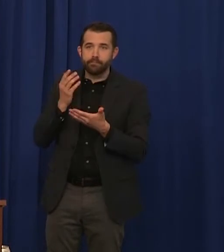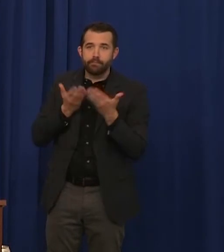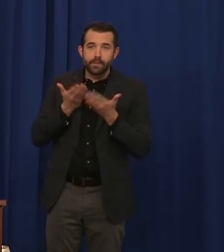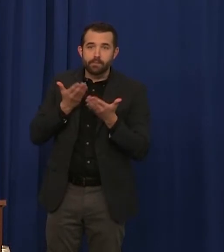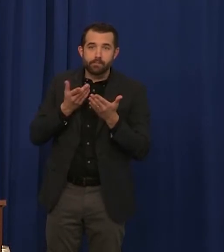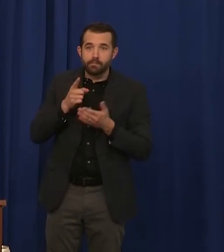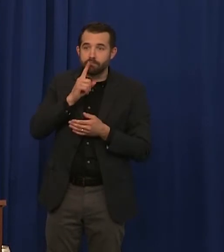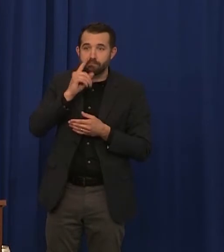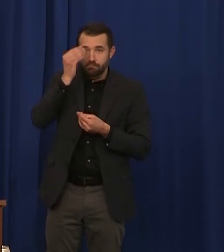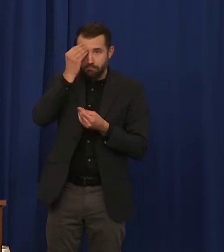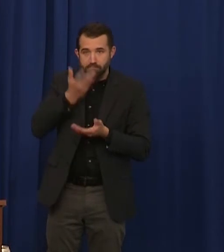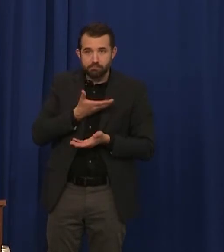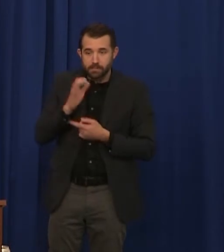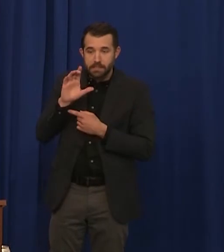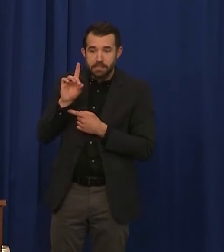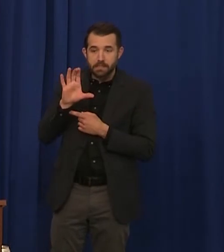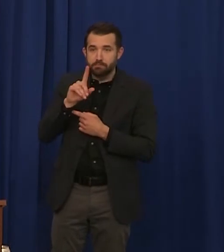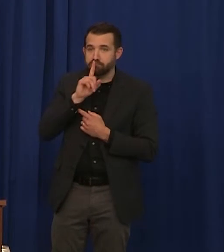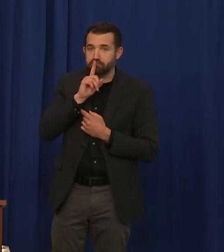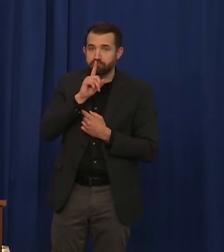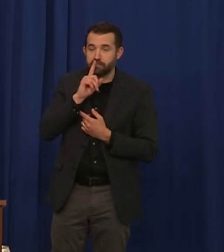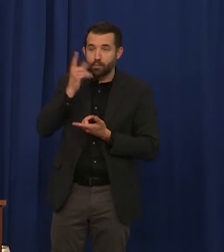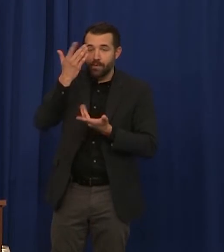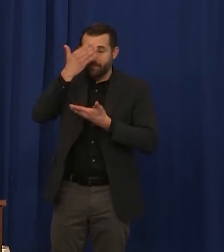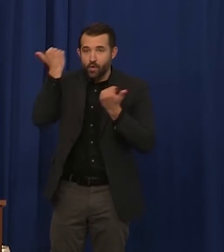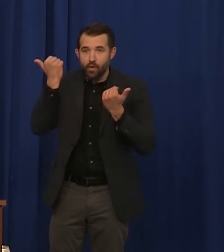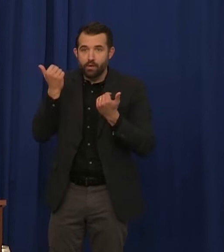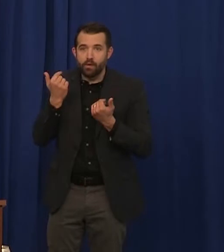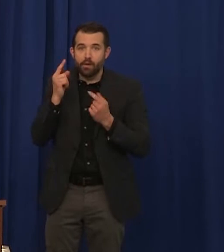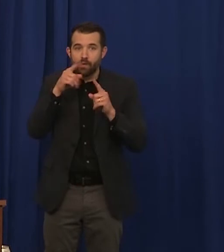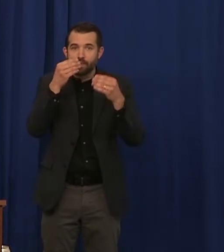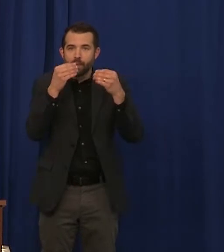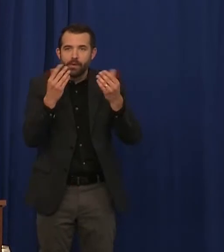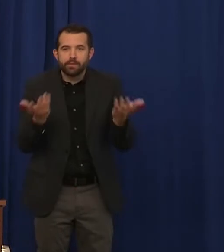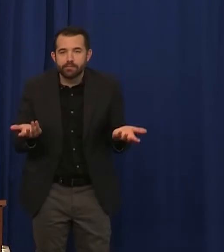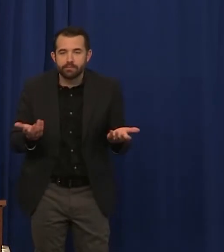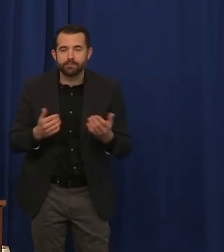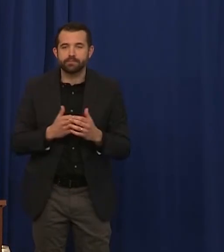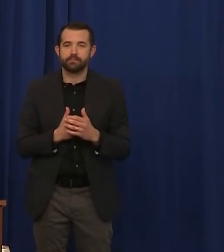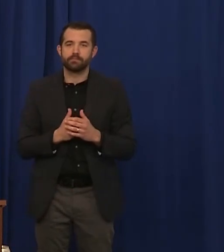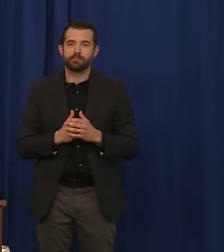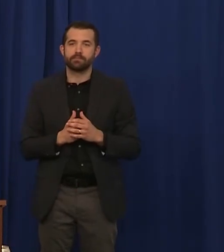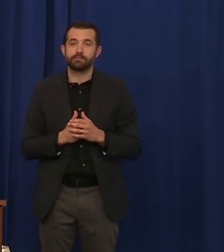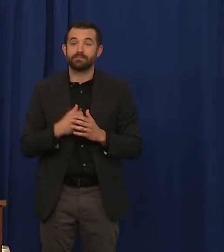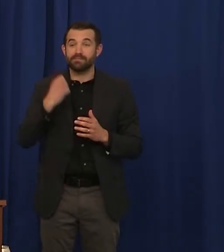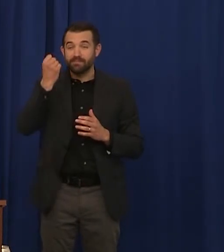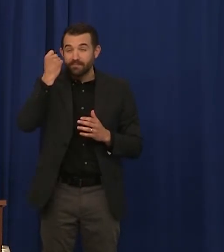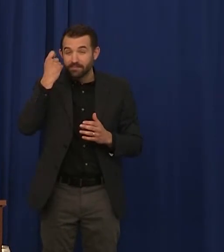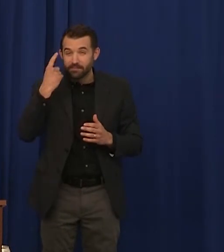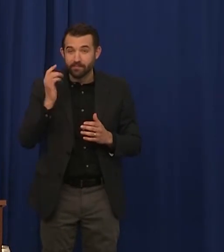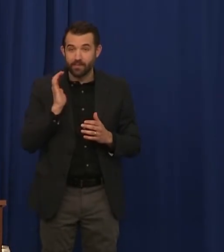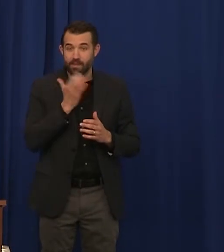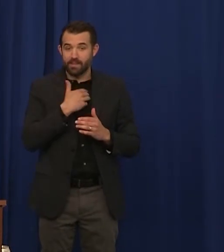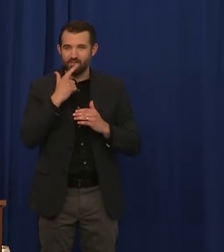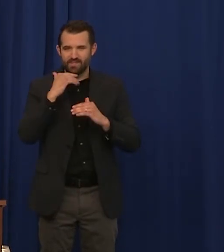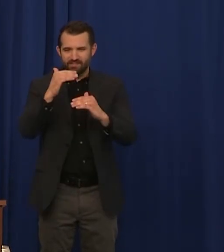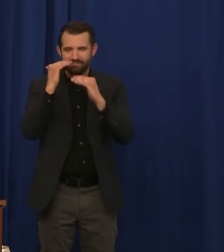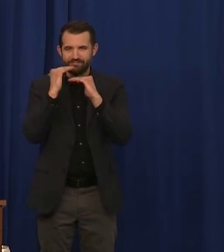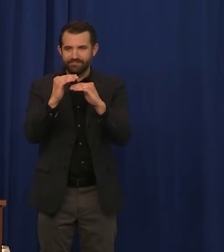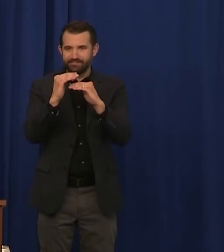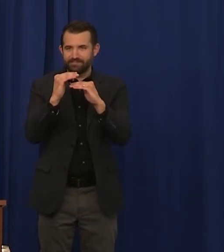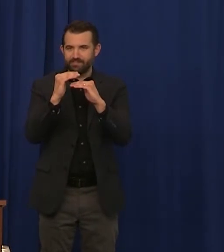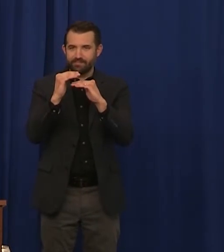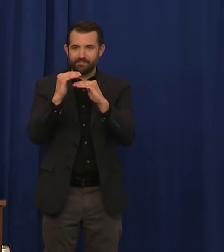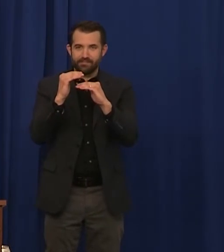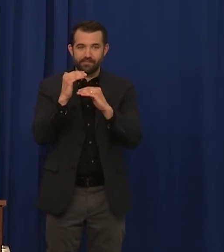were in the store. The extent to which we are able to notify others that of someone's movements who